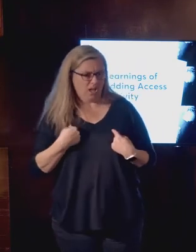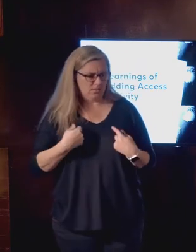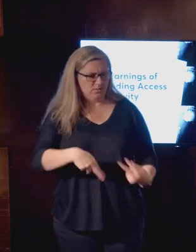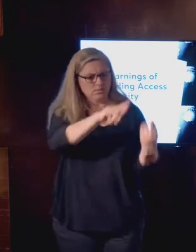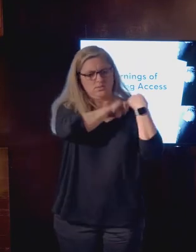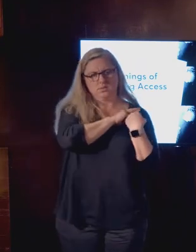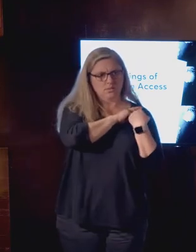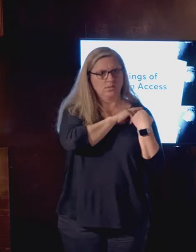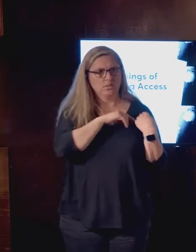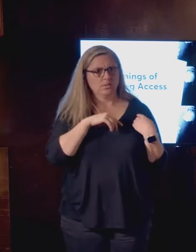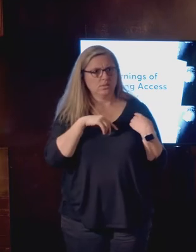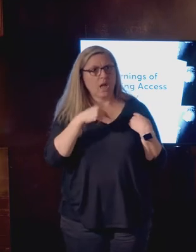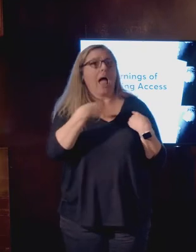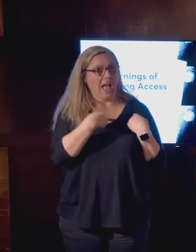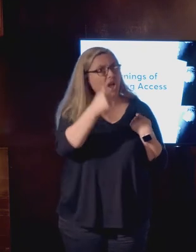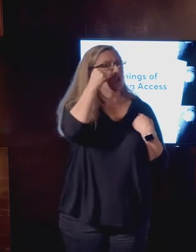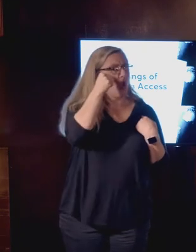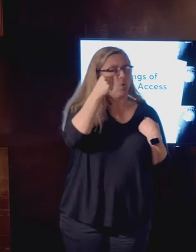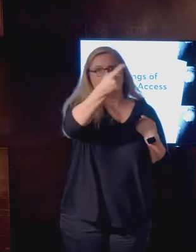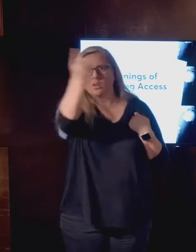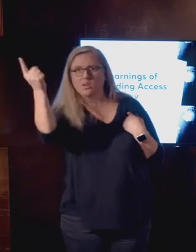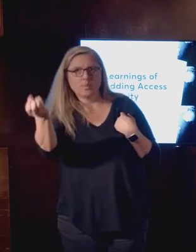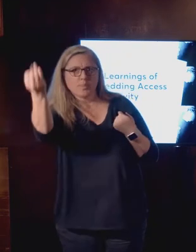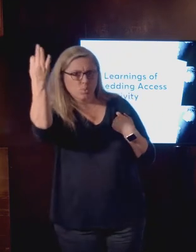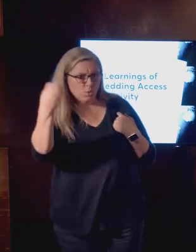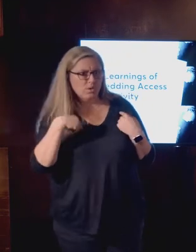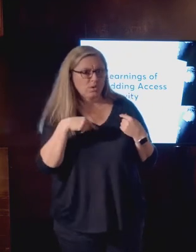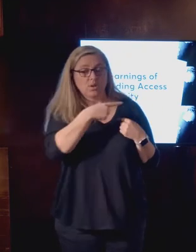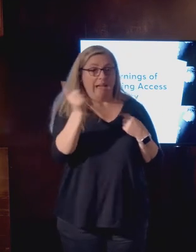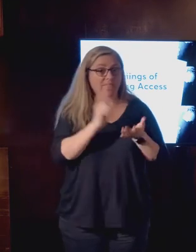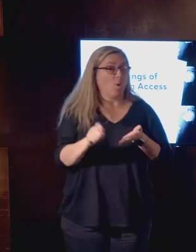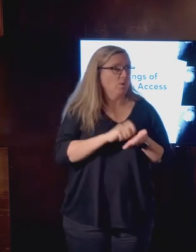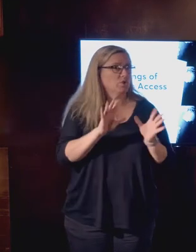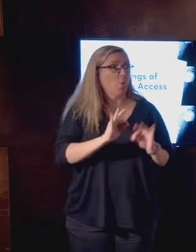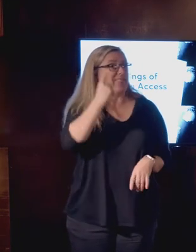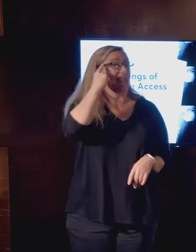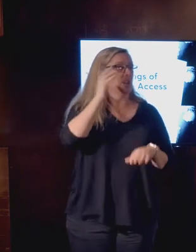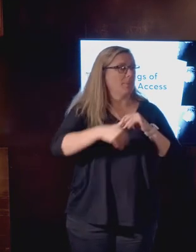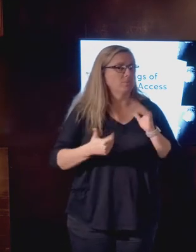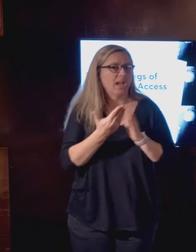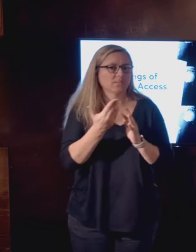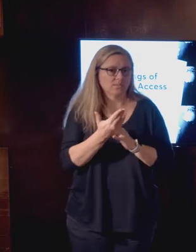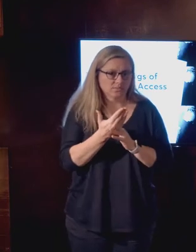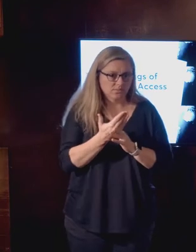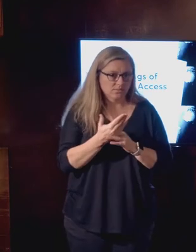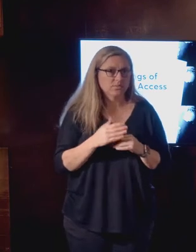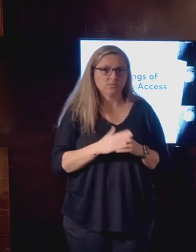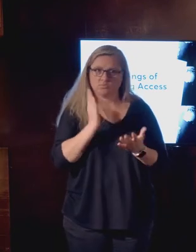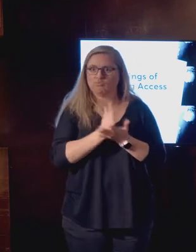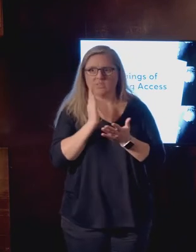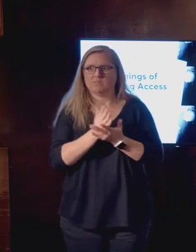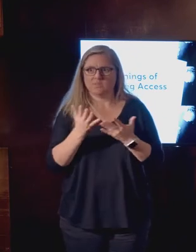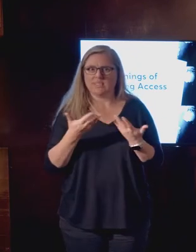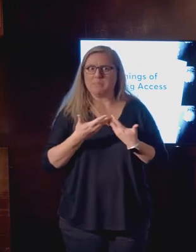I knew and they didn't know, and other authors don't even consider it. So that was a really big learning curve for the publishers